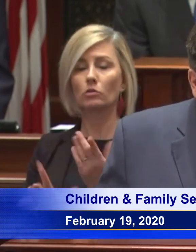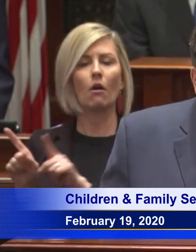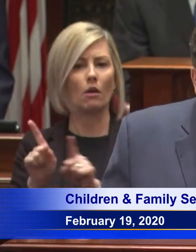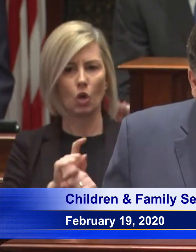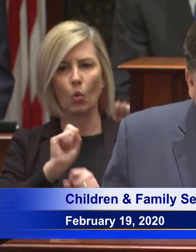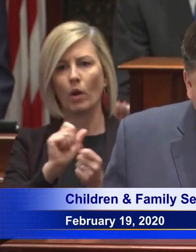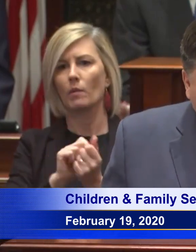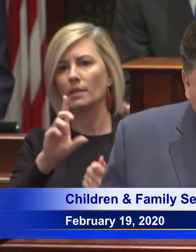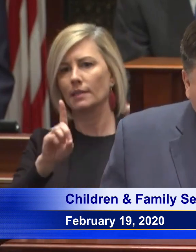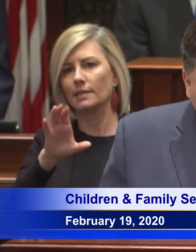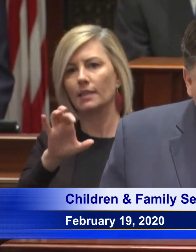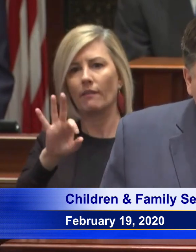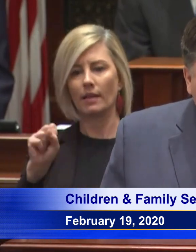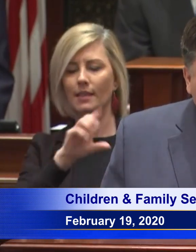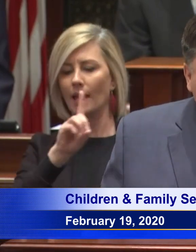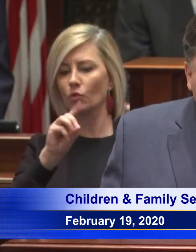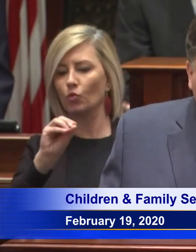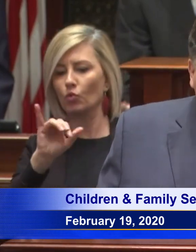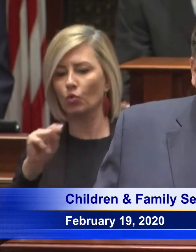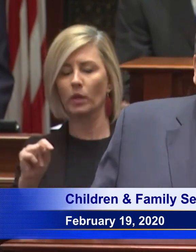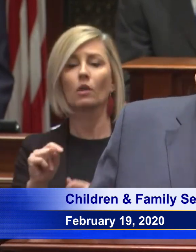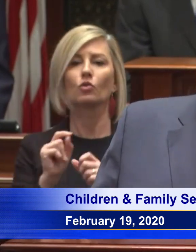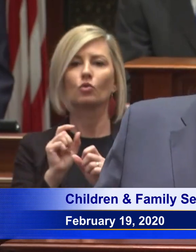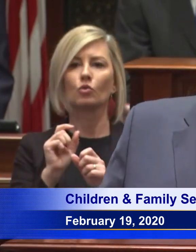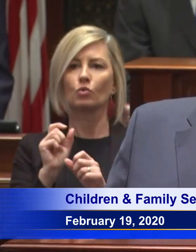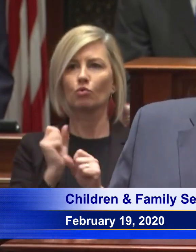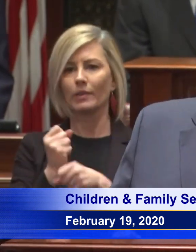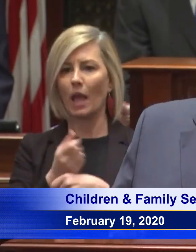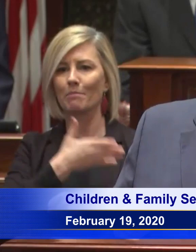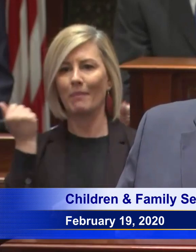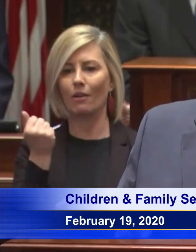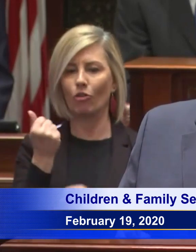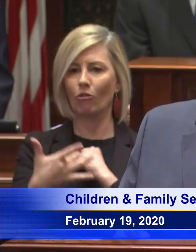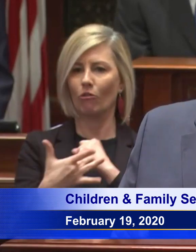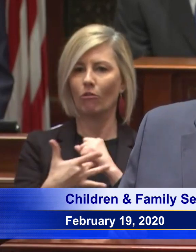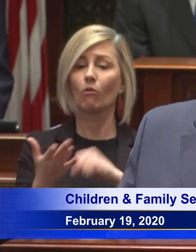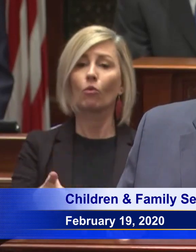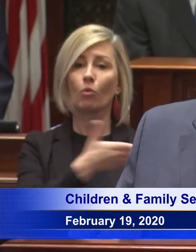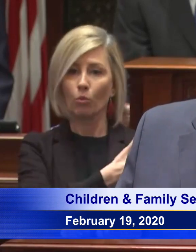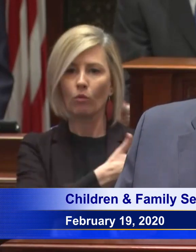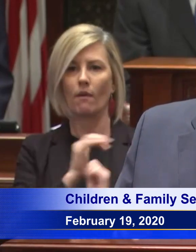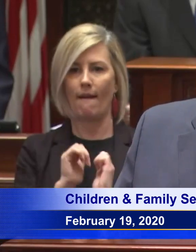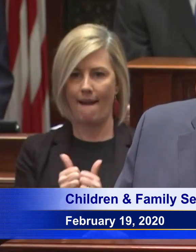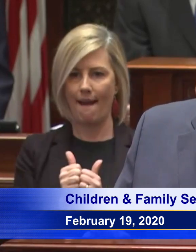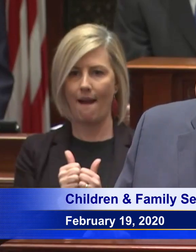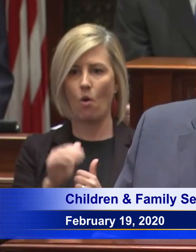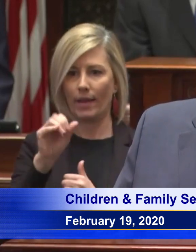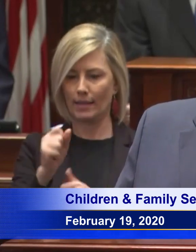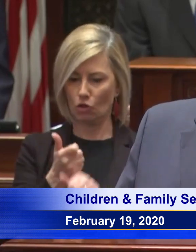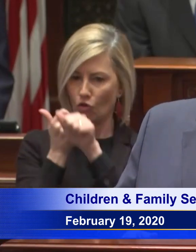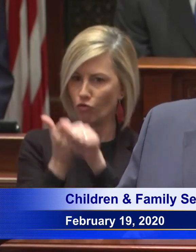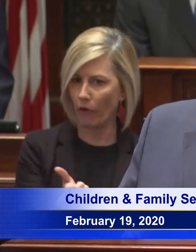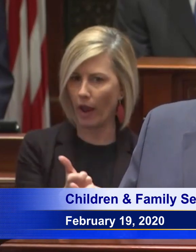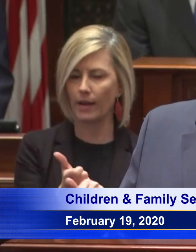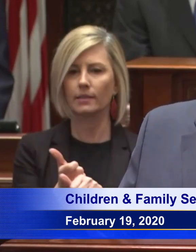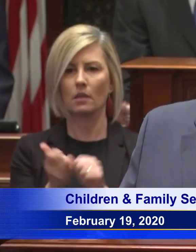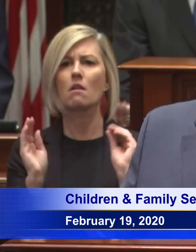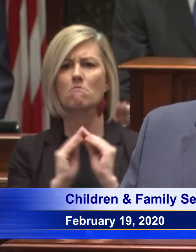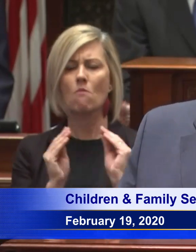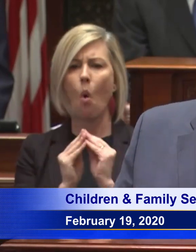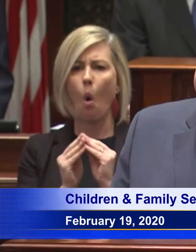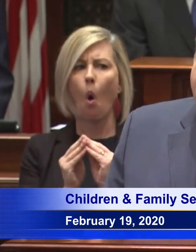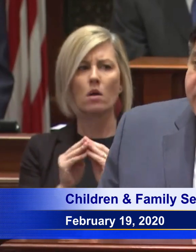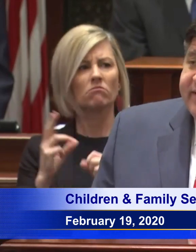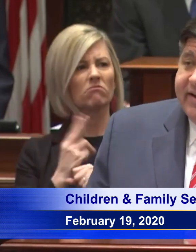working with DCFS and DOIT to bring better technology to improve how cases are tracked and more